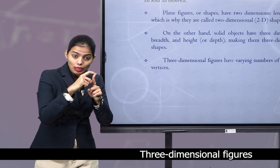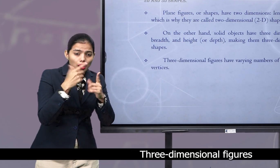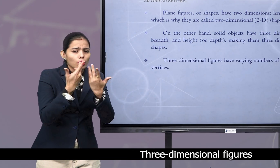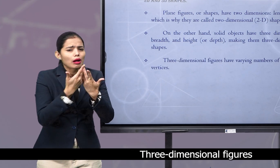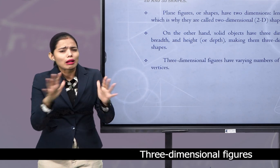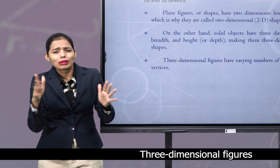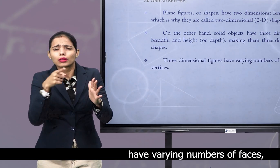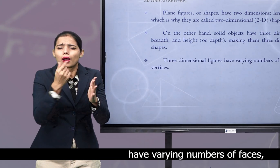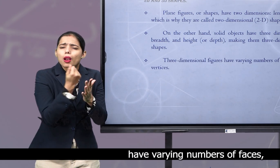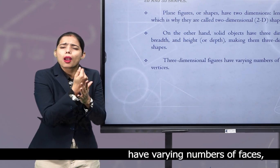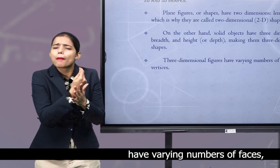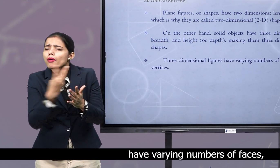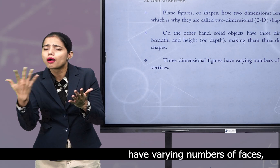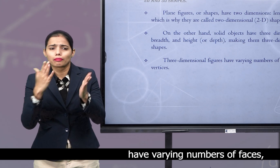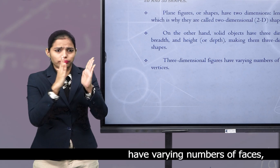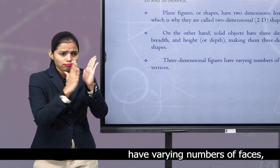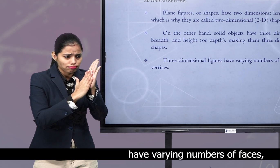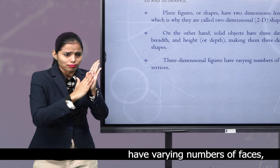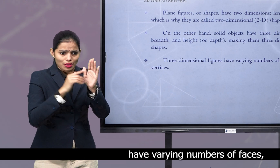Three-dimensional figures have varying numbers of faces,